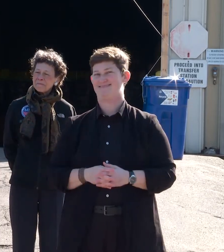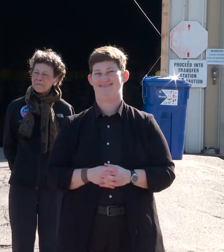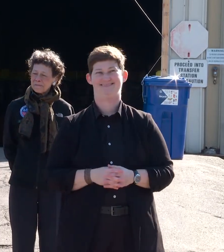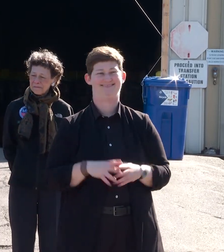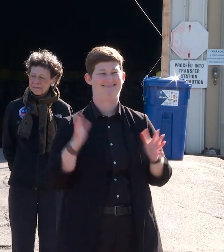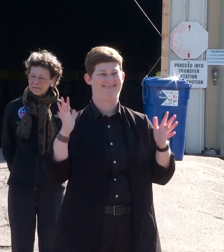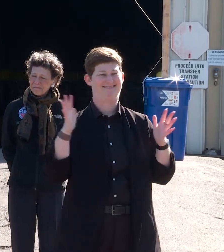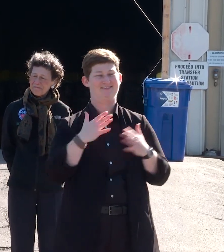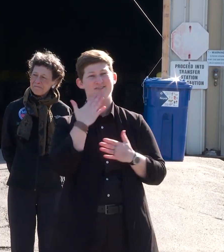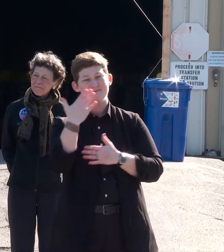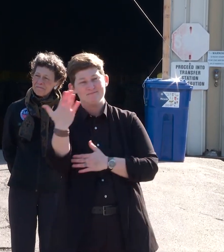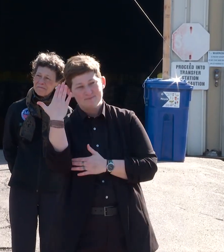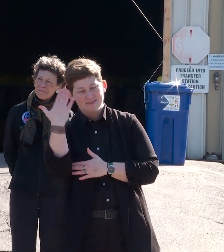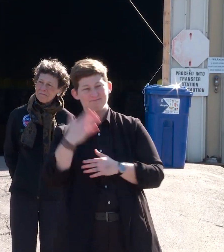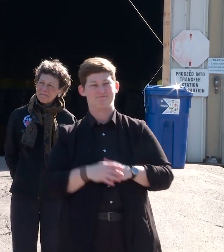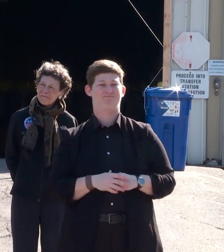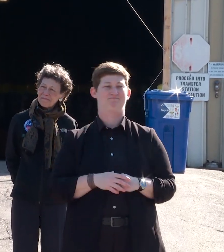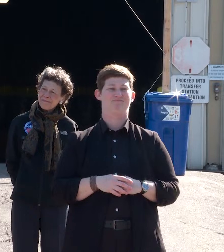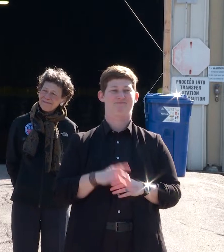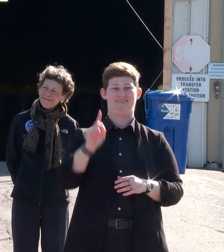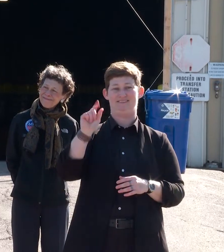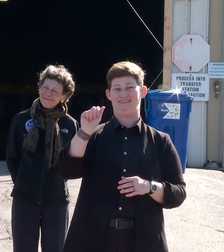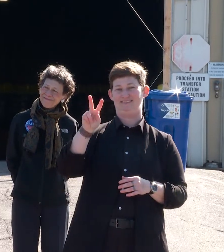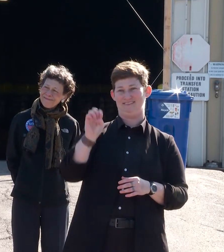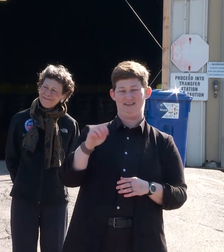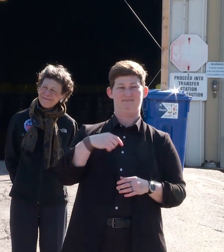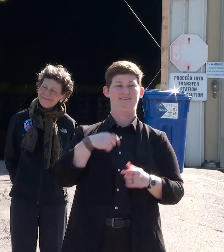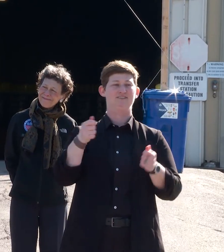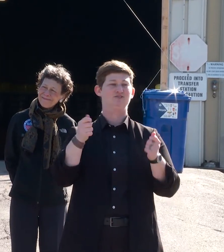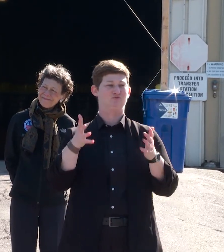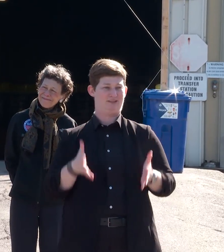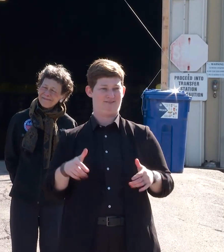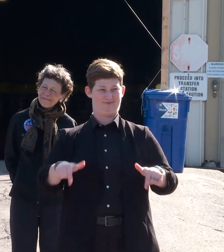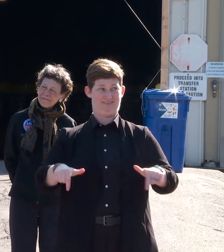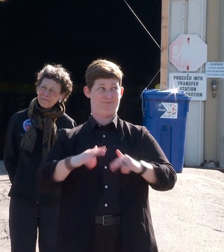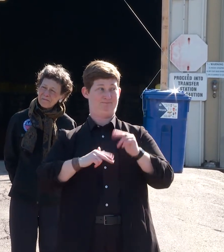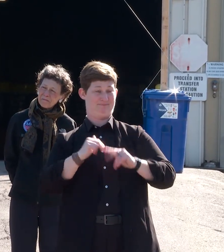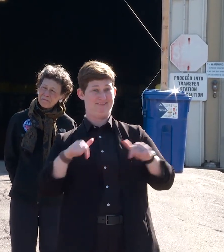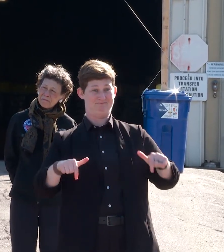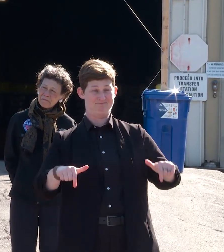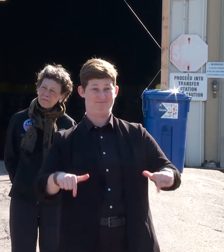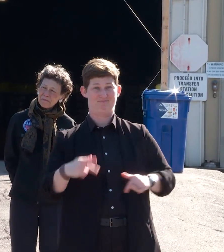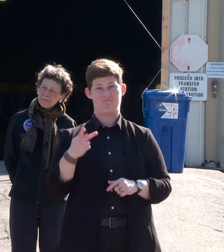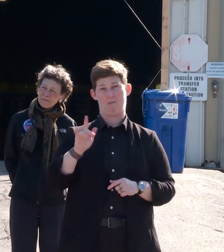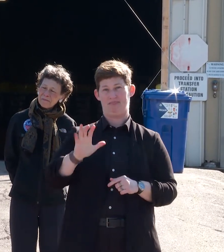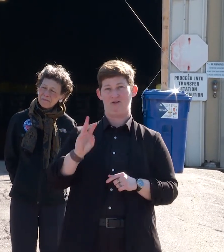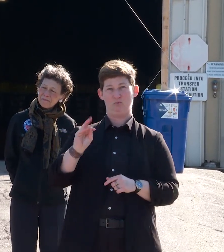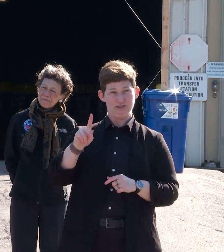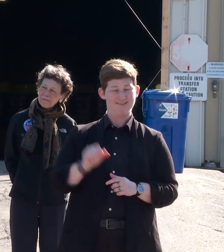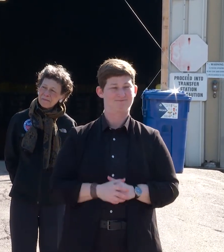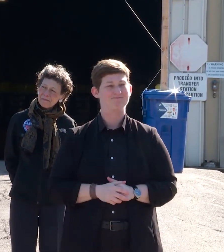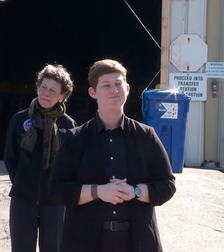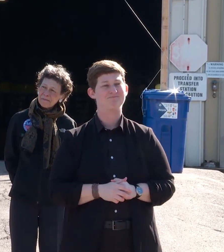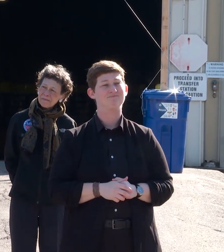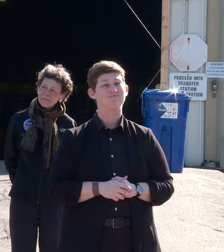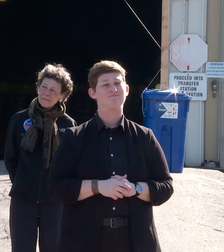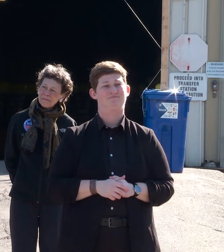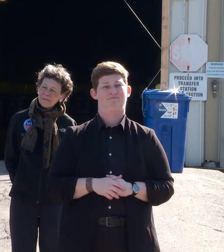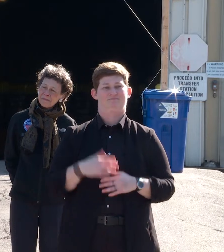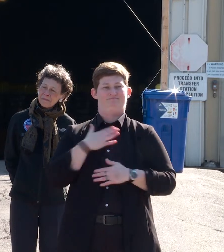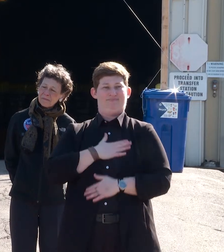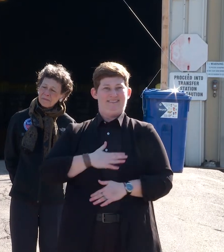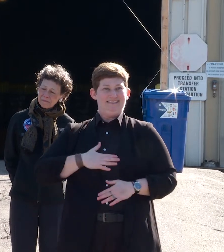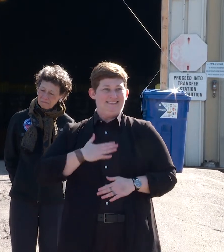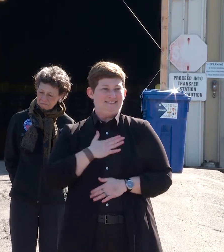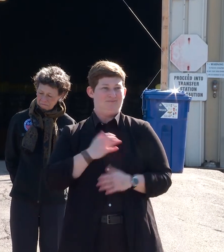Good morning, everybody. Dave Herberholz, I'm the Director of Solid Waste and Recycling, a Division of Public Works for the city, and very pleased to be here and pleased to